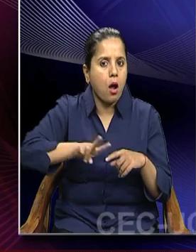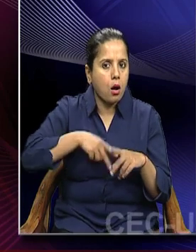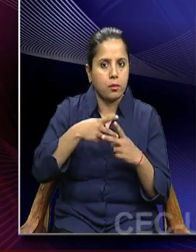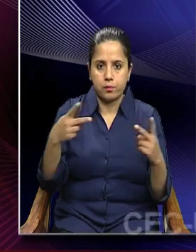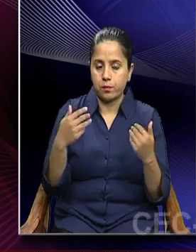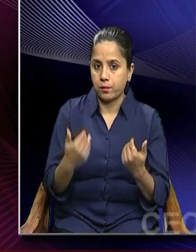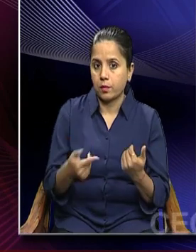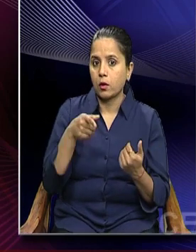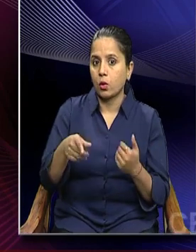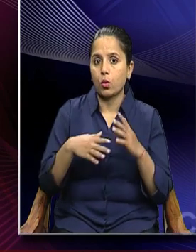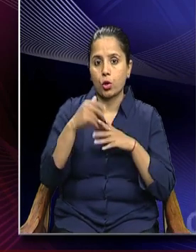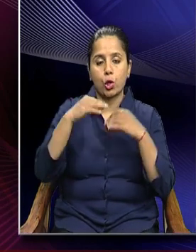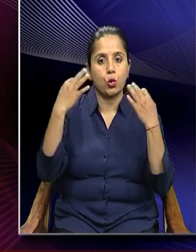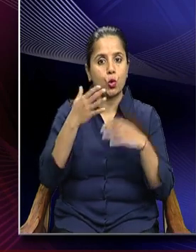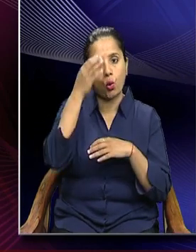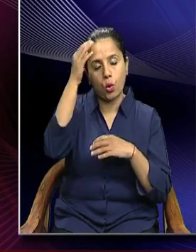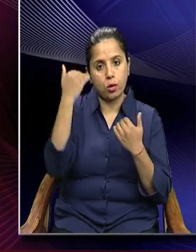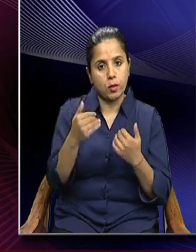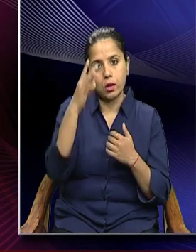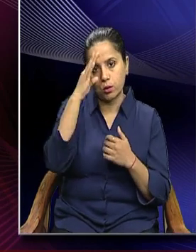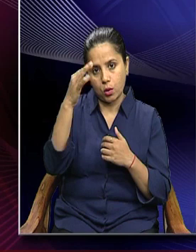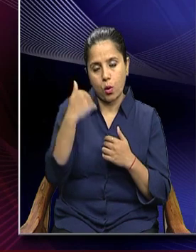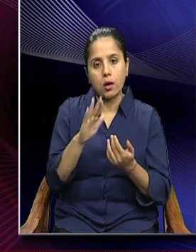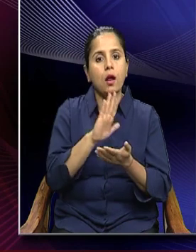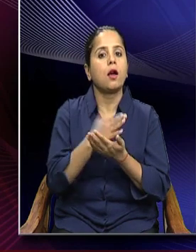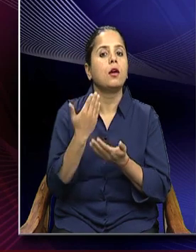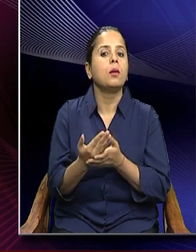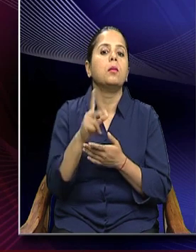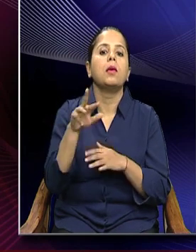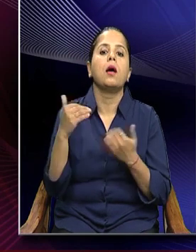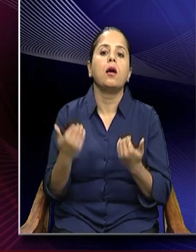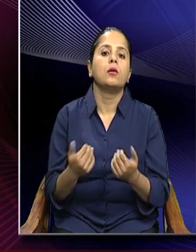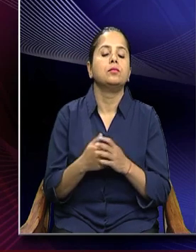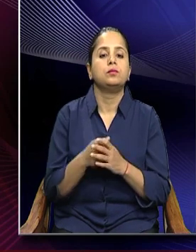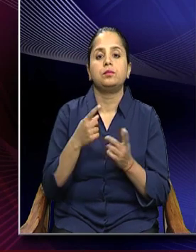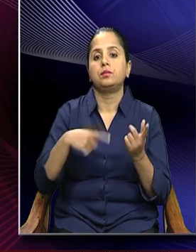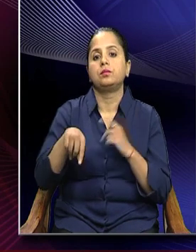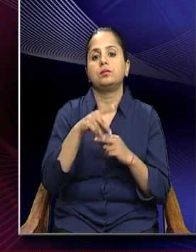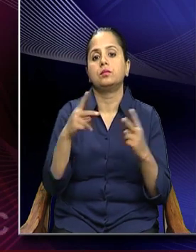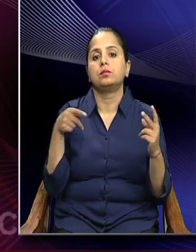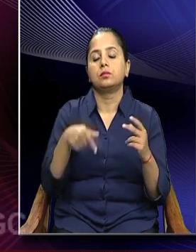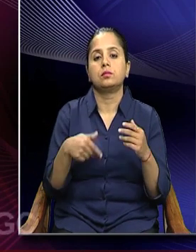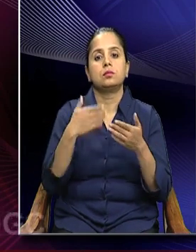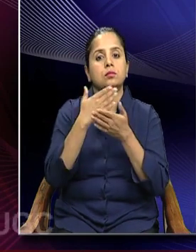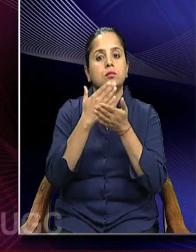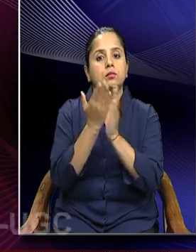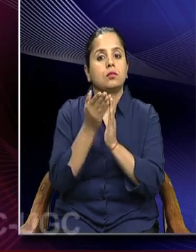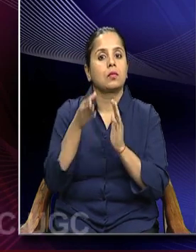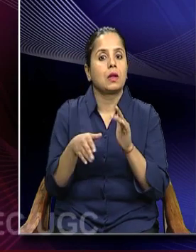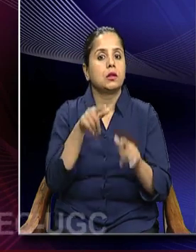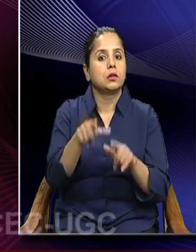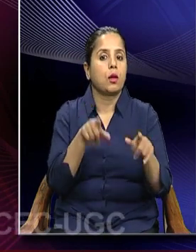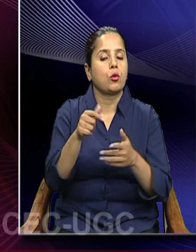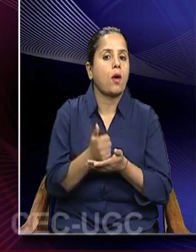It is like construct a new concept and theoretical interpretation. This particular step will help you